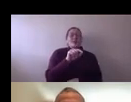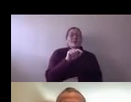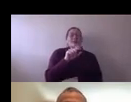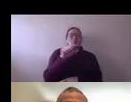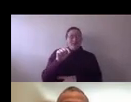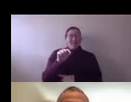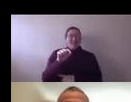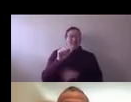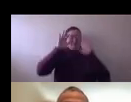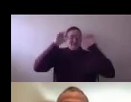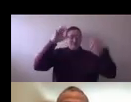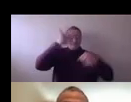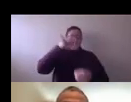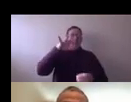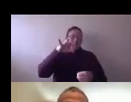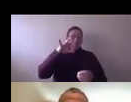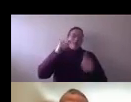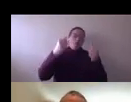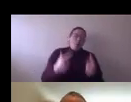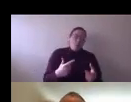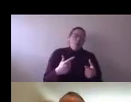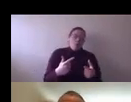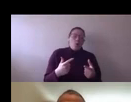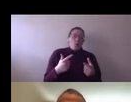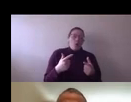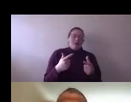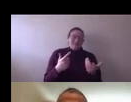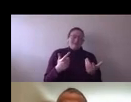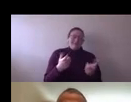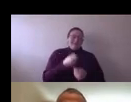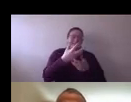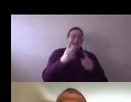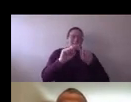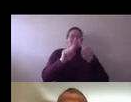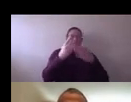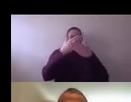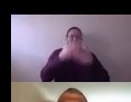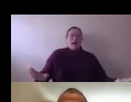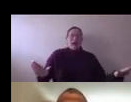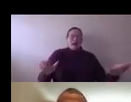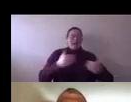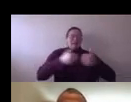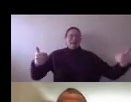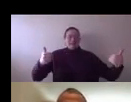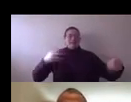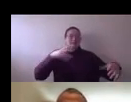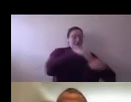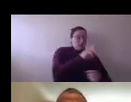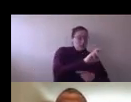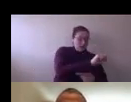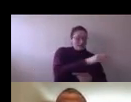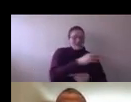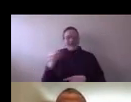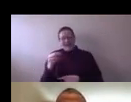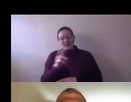election all have produced all kinds of divisiveness, both inside the US and also between